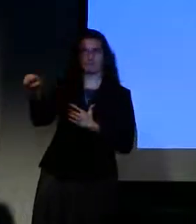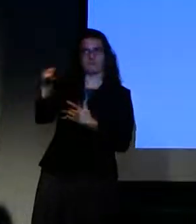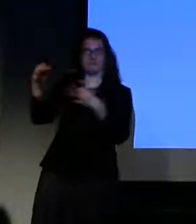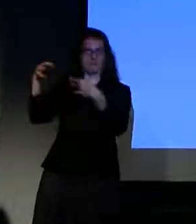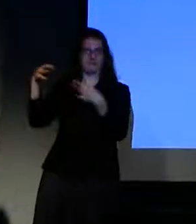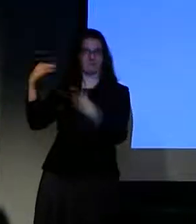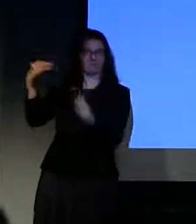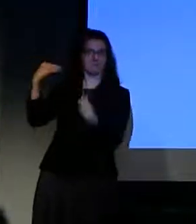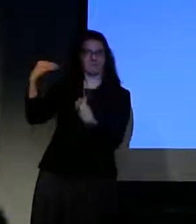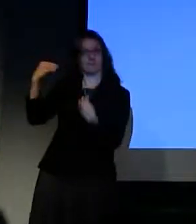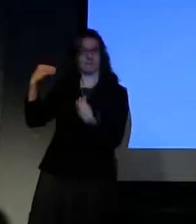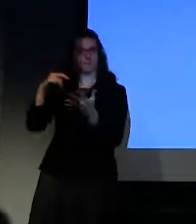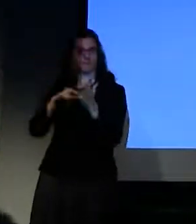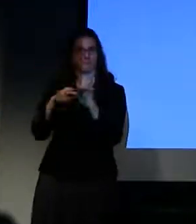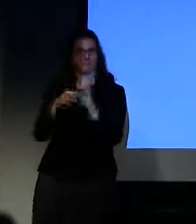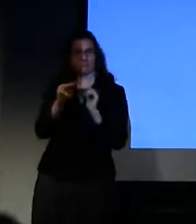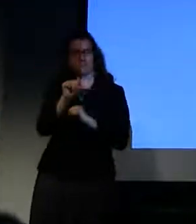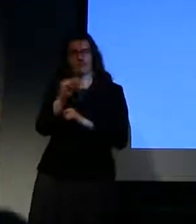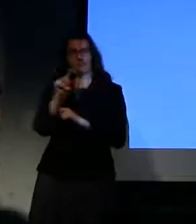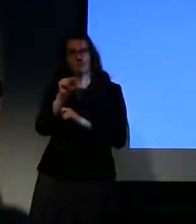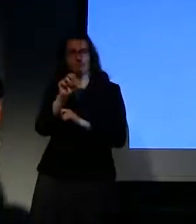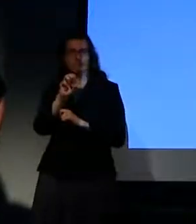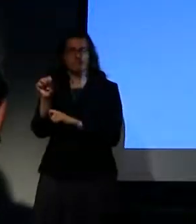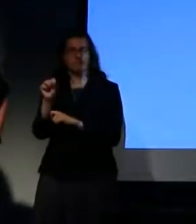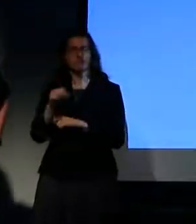The piece is titled 1 Hour to Madness and Joy.